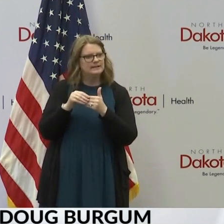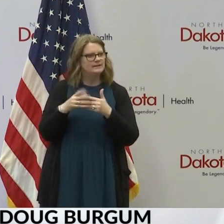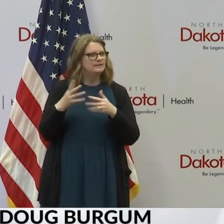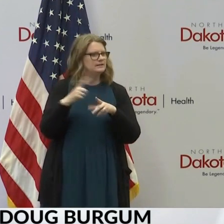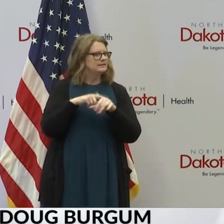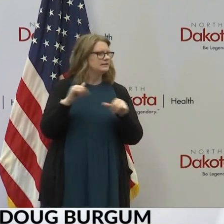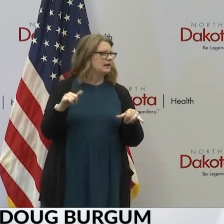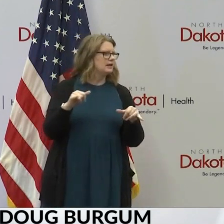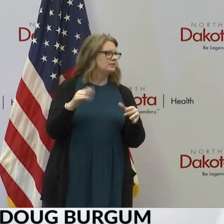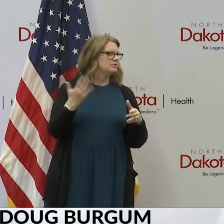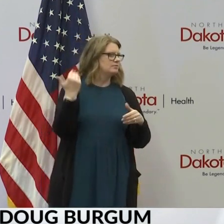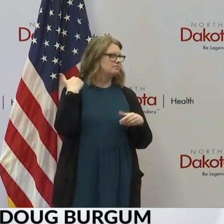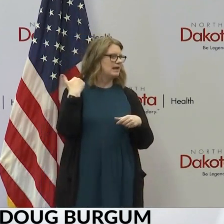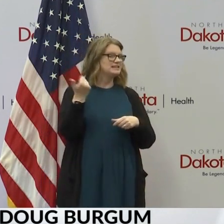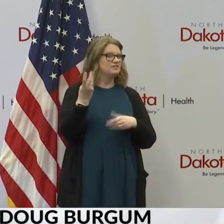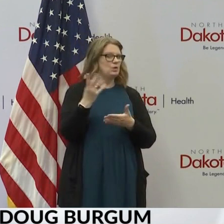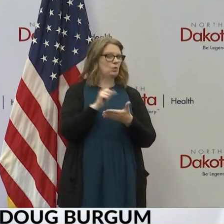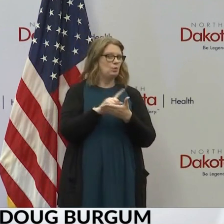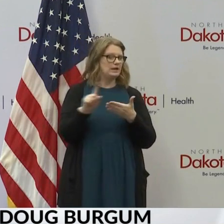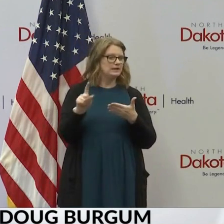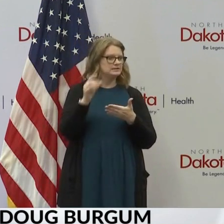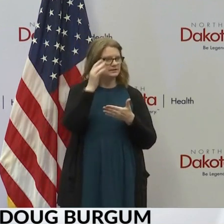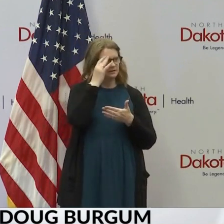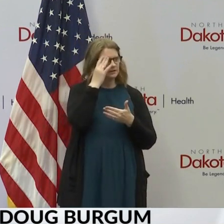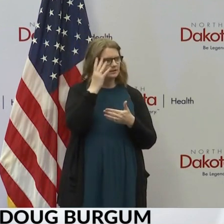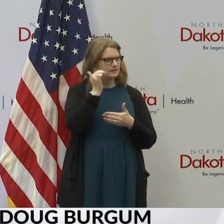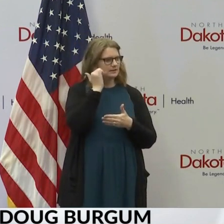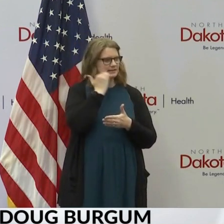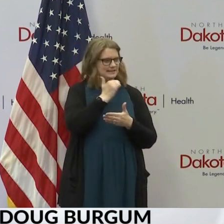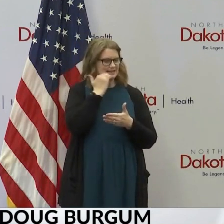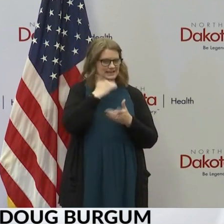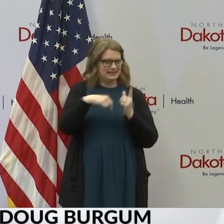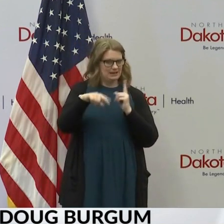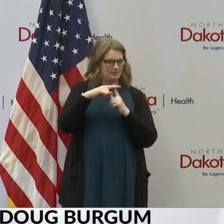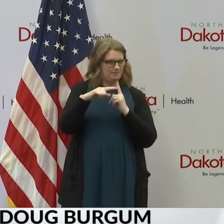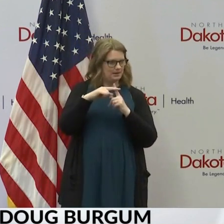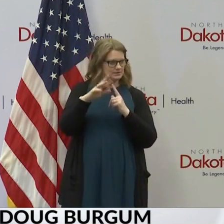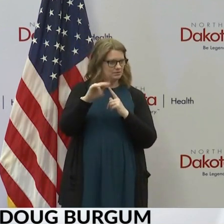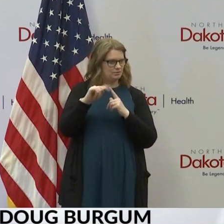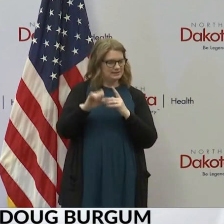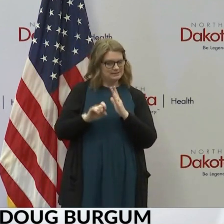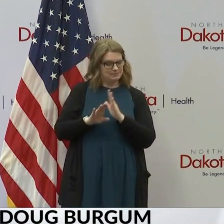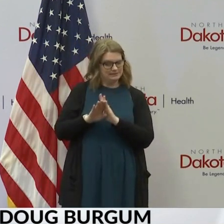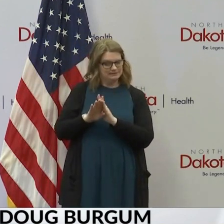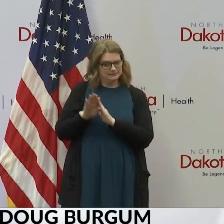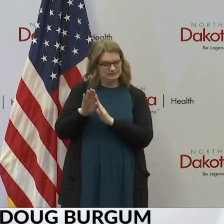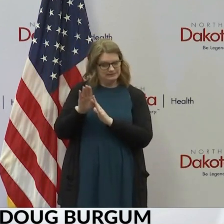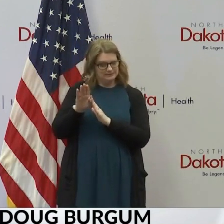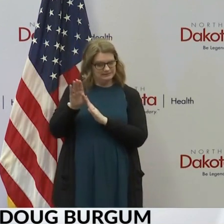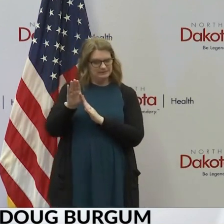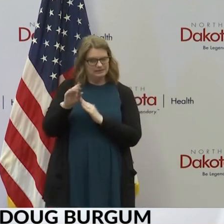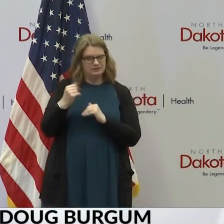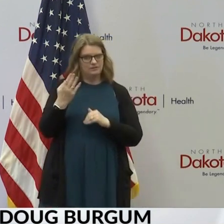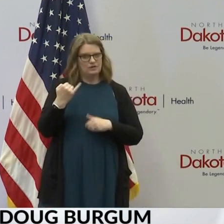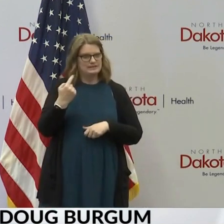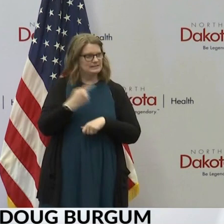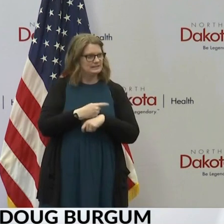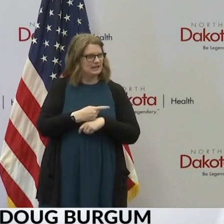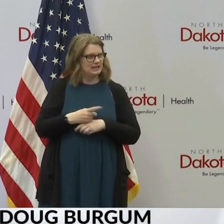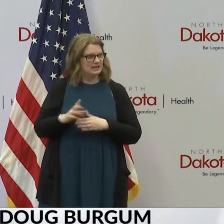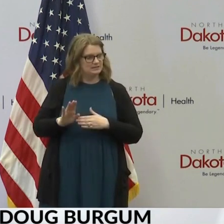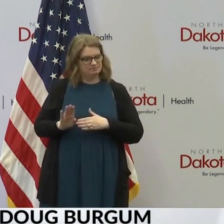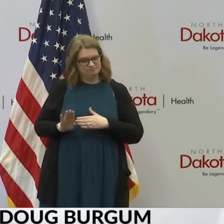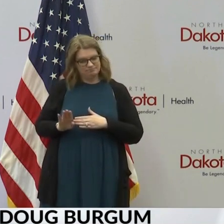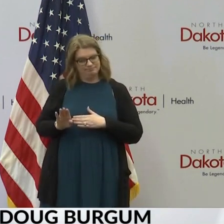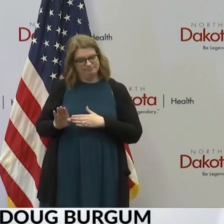same time, at least for the past few weeks, the daily positive rates have been trending upwards. The 14-day rolling average has been trending up